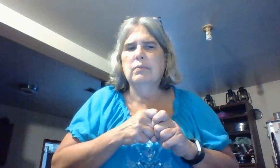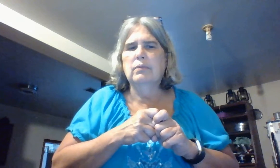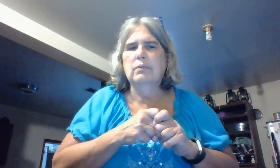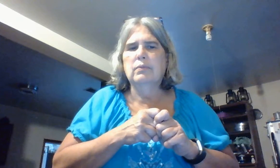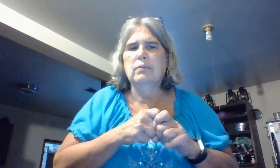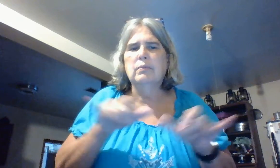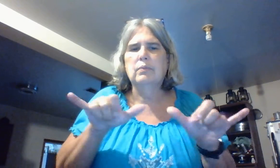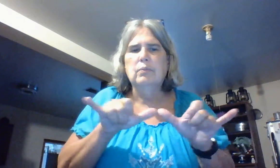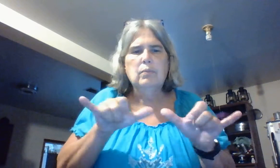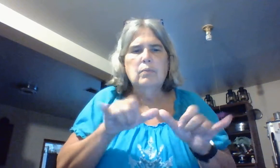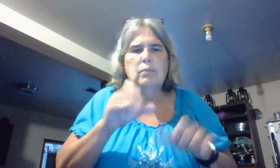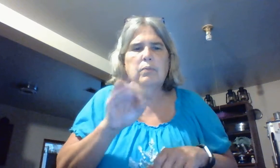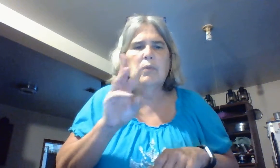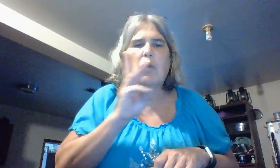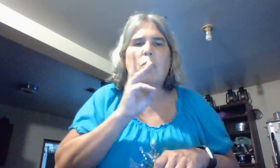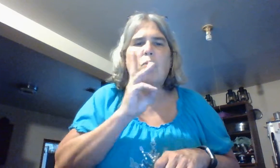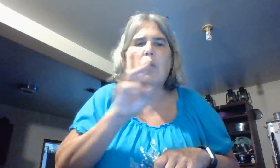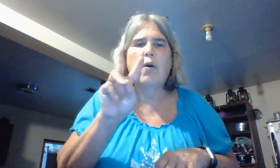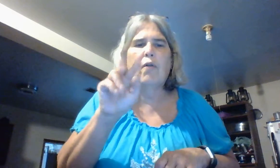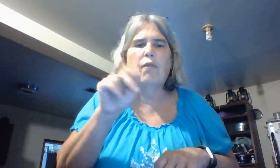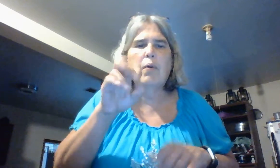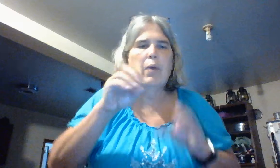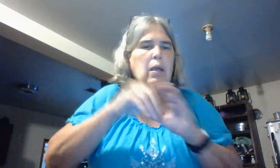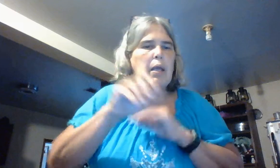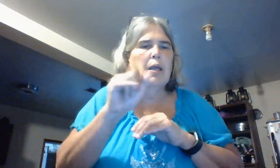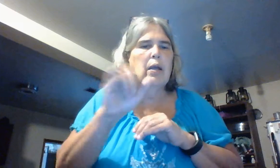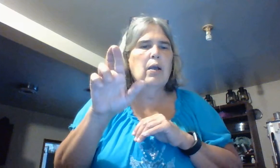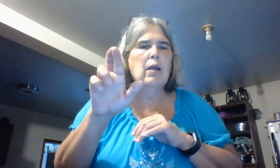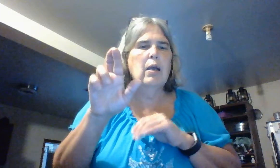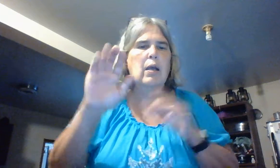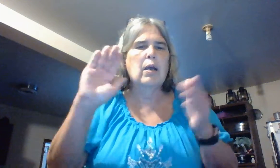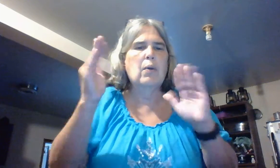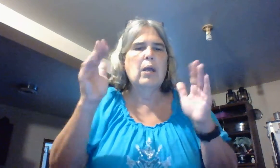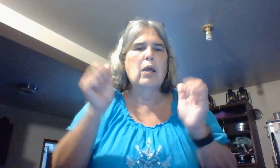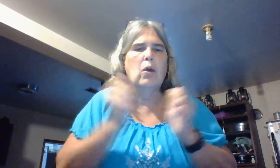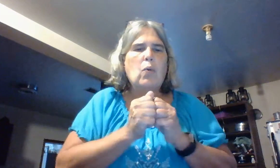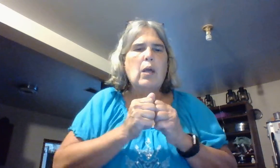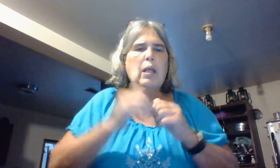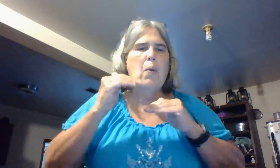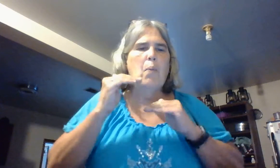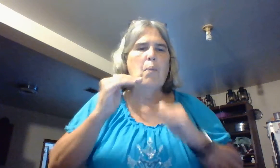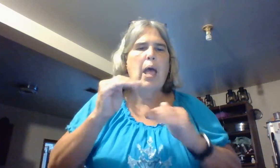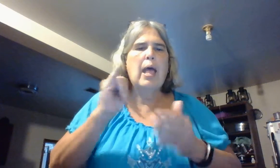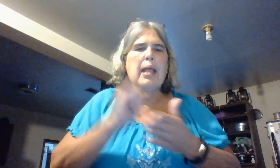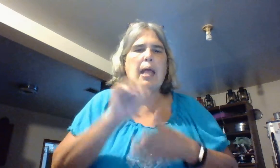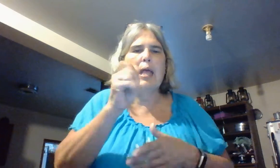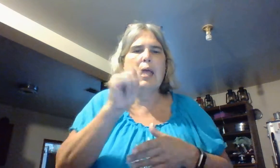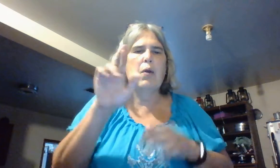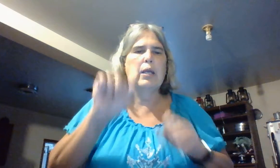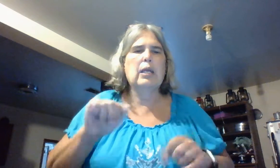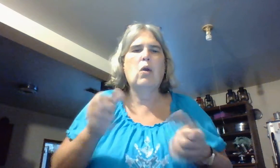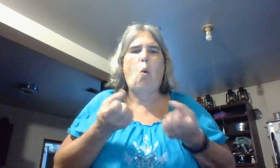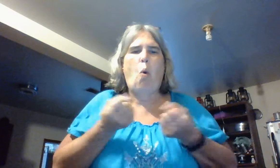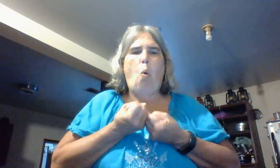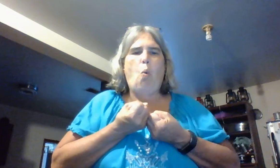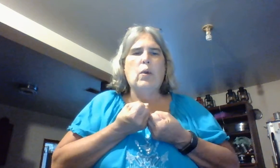Measure of the amount of water vapor actually in the air compared with the maximum that the air can hold at a certain temperature. Now, when